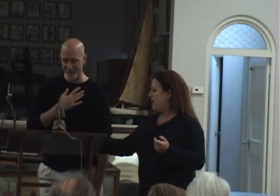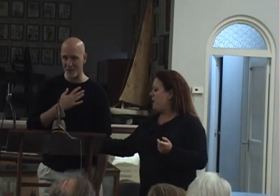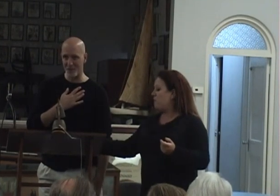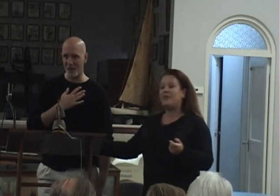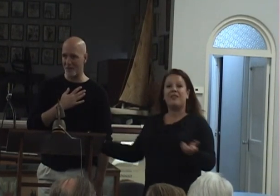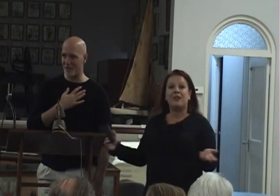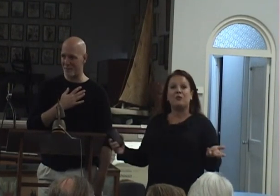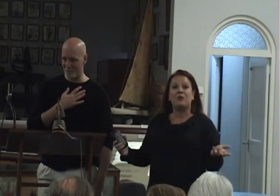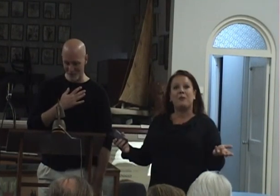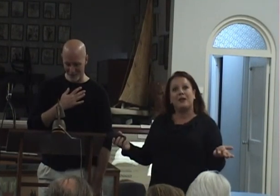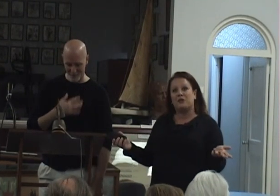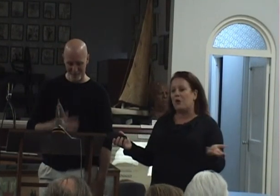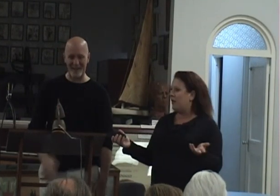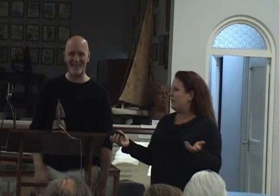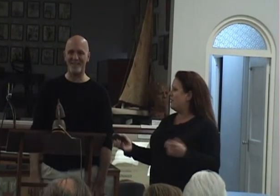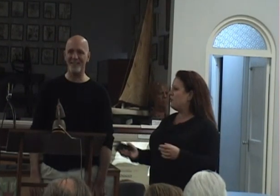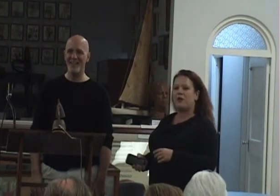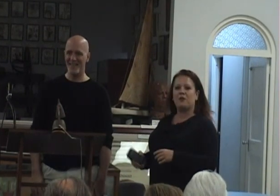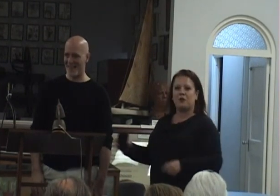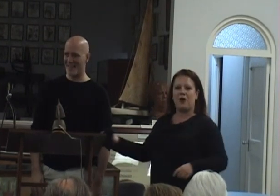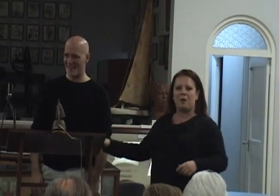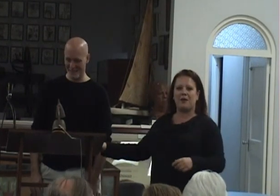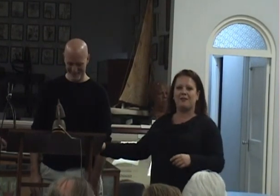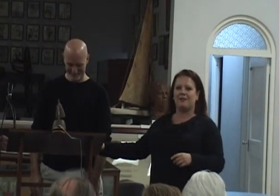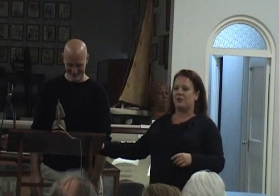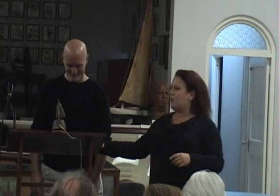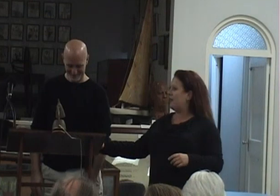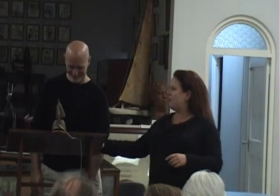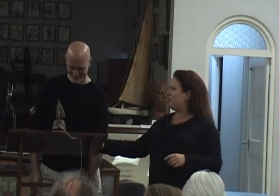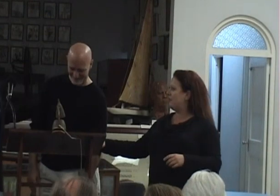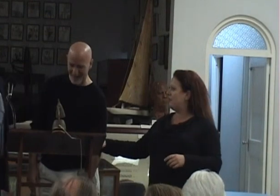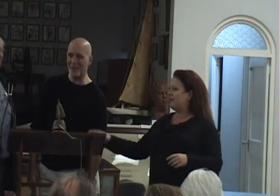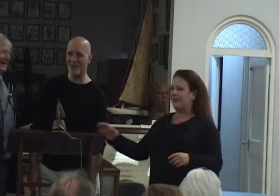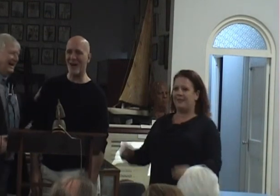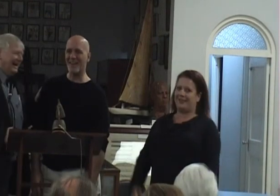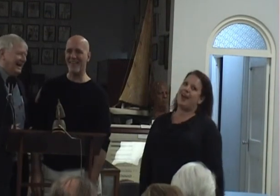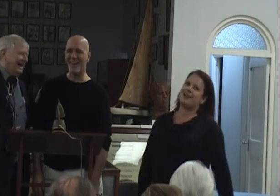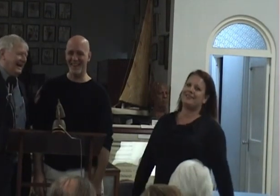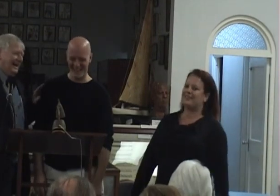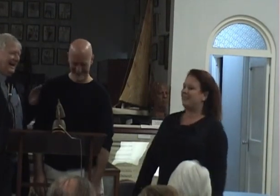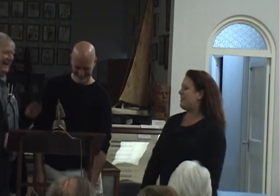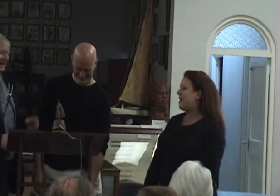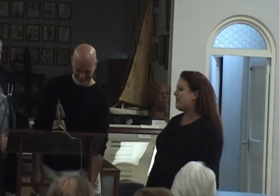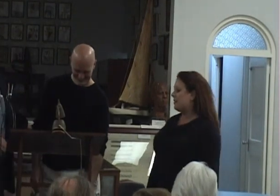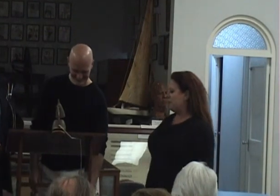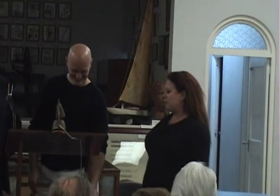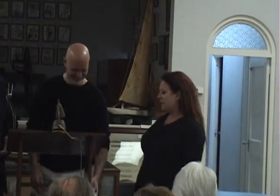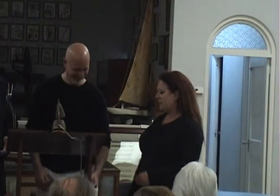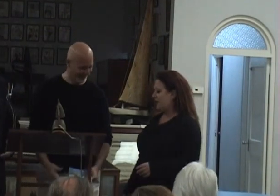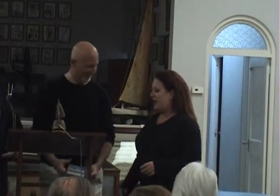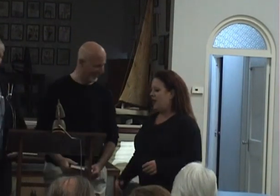got to take our students off. But thank you so much for all of these wonderful Good, and we comments. can run, this is talk and run. Yeah.